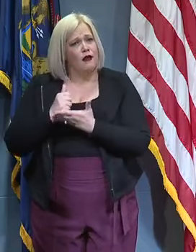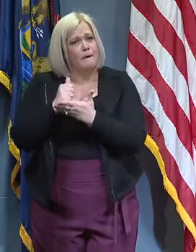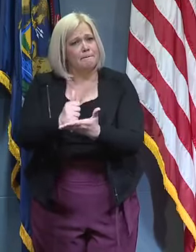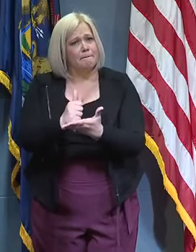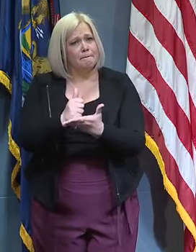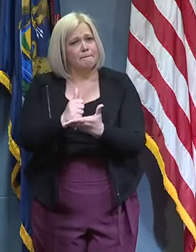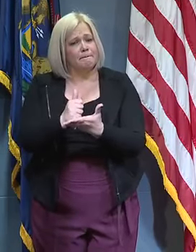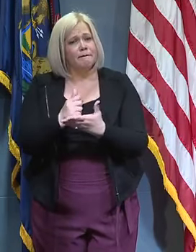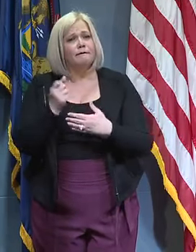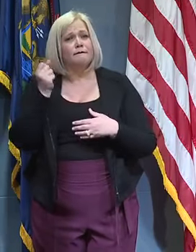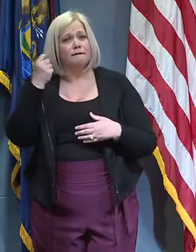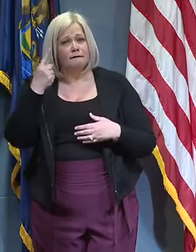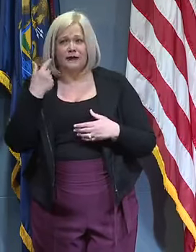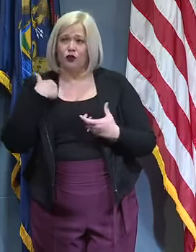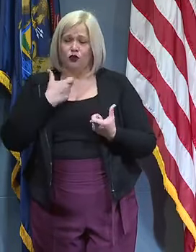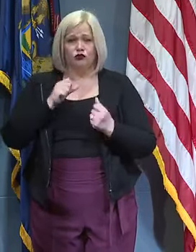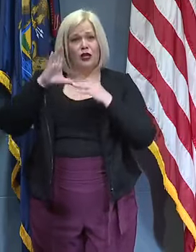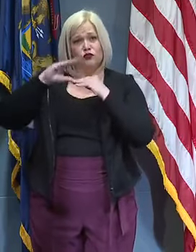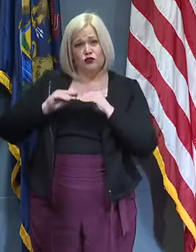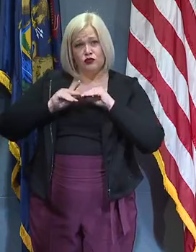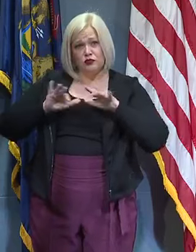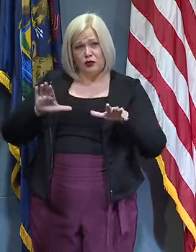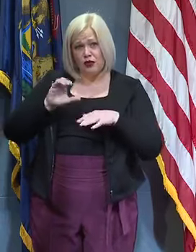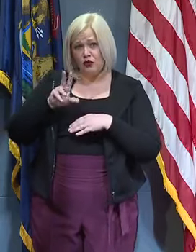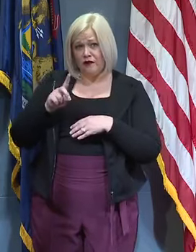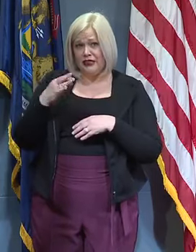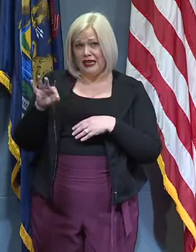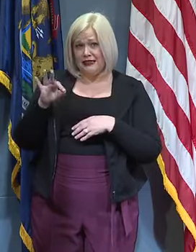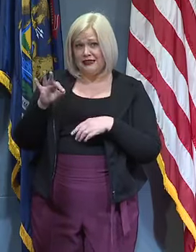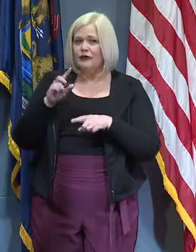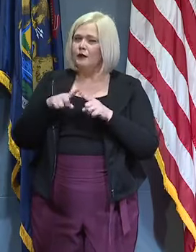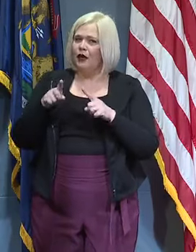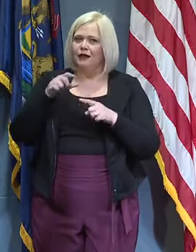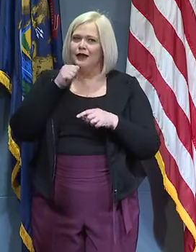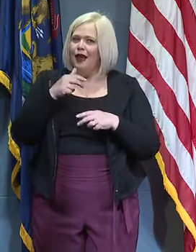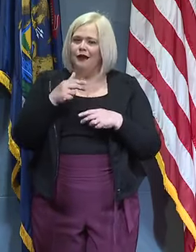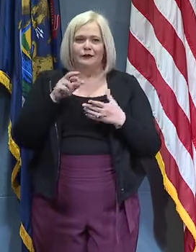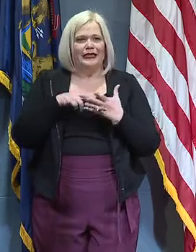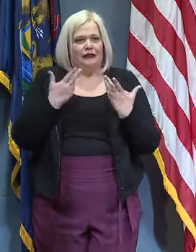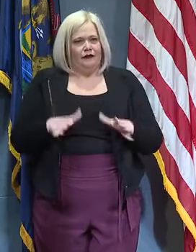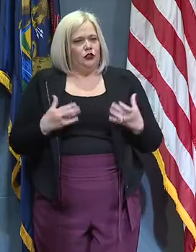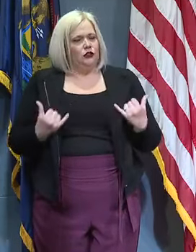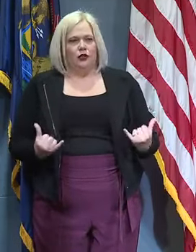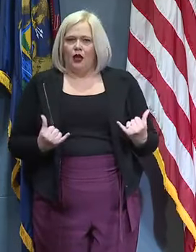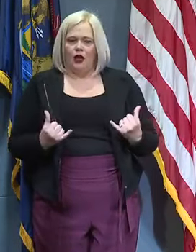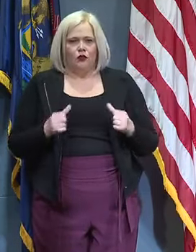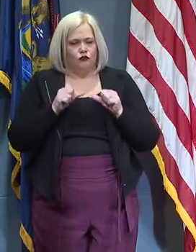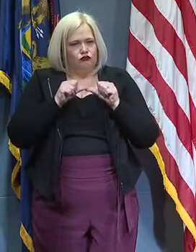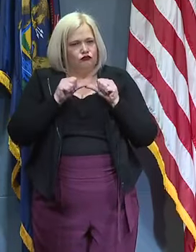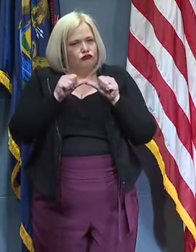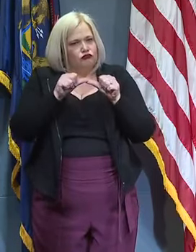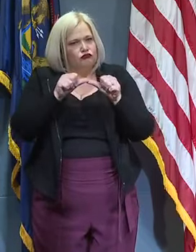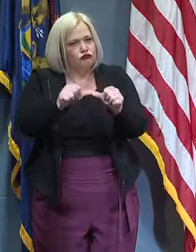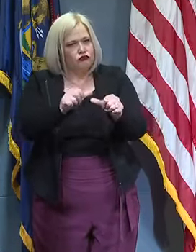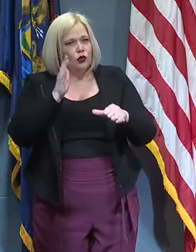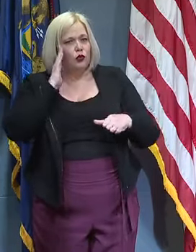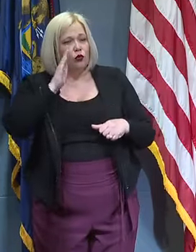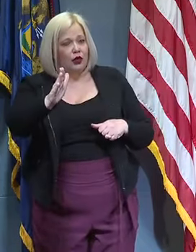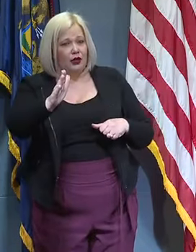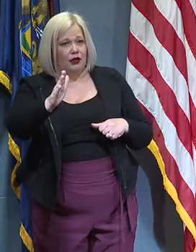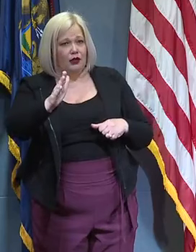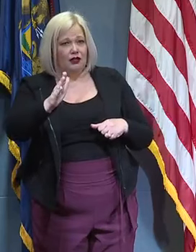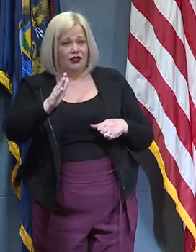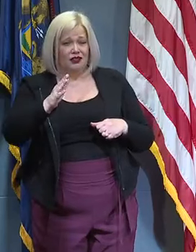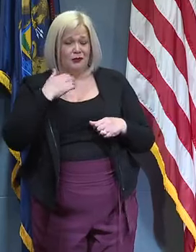COVID-19, but make no mistake, this will be a long-term effort. COVID-19 will likely change the way we think about our lives for